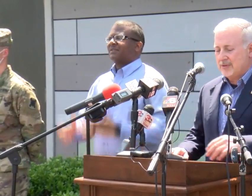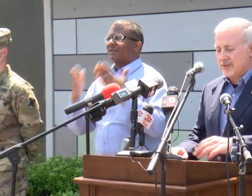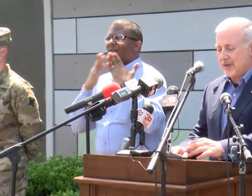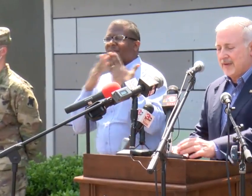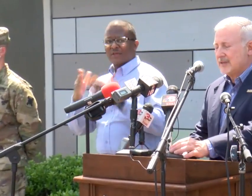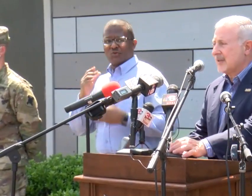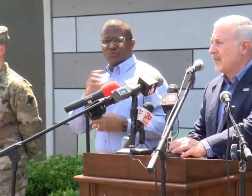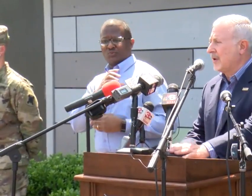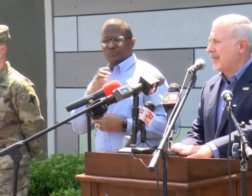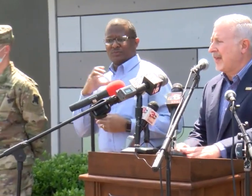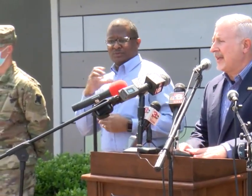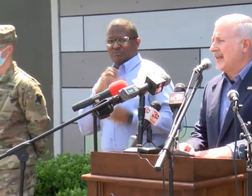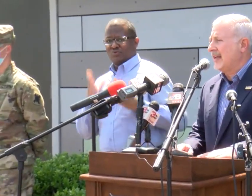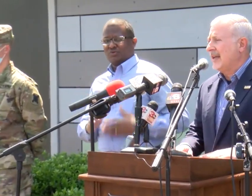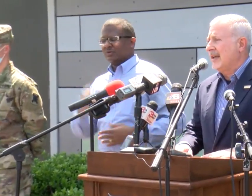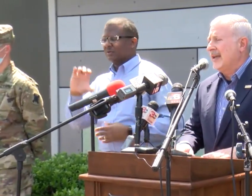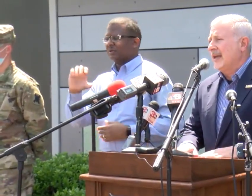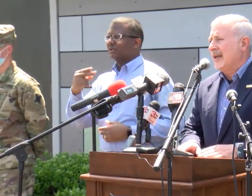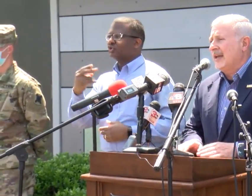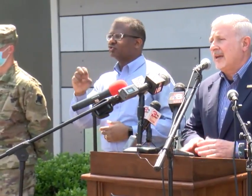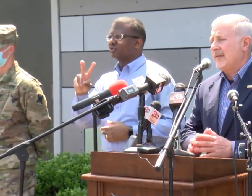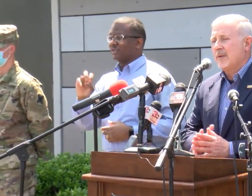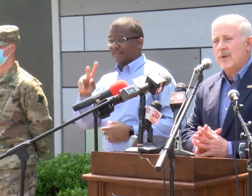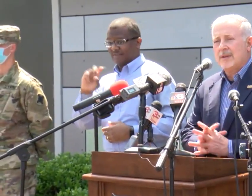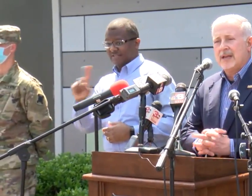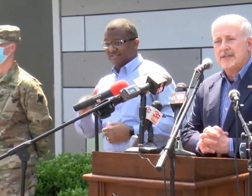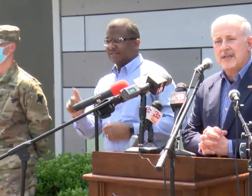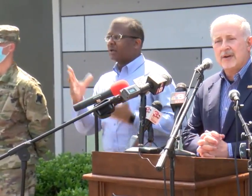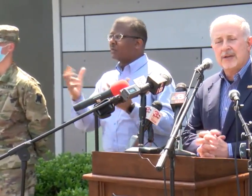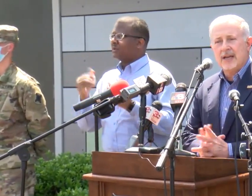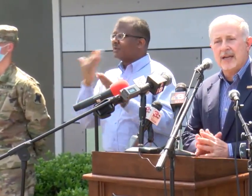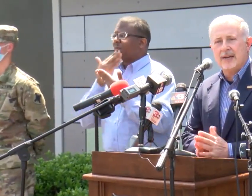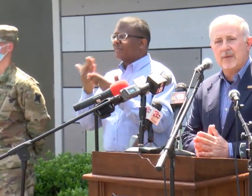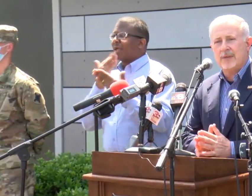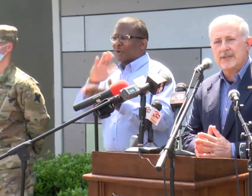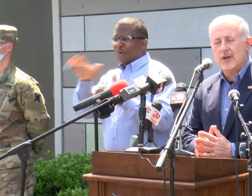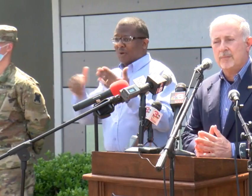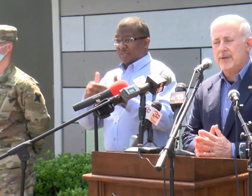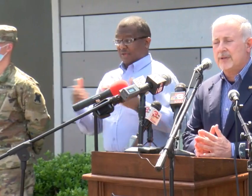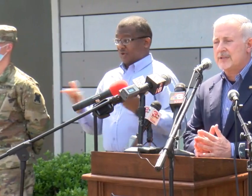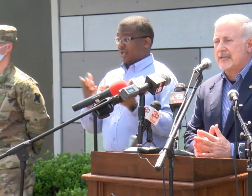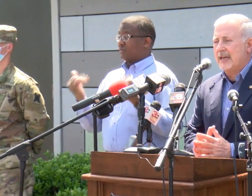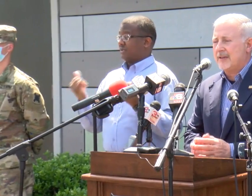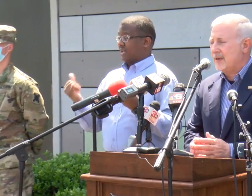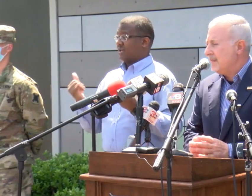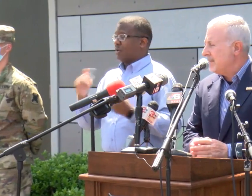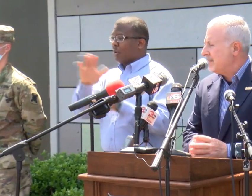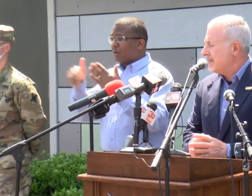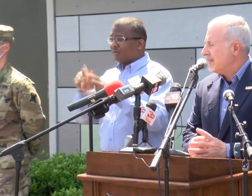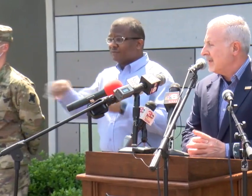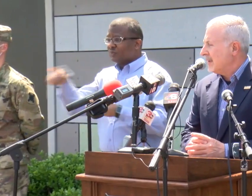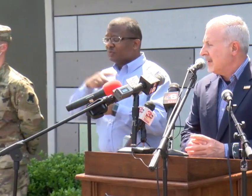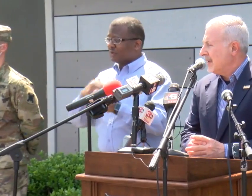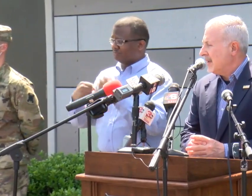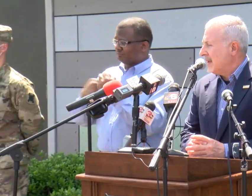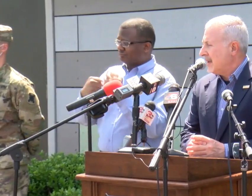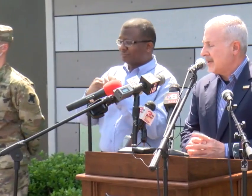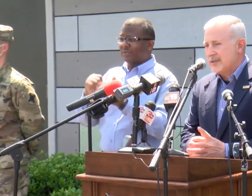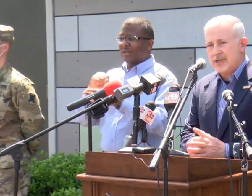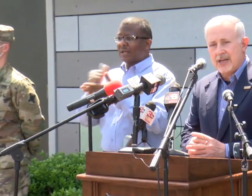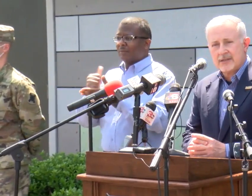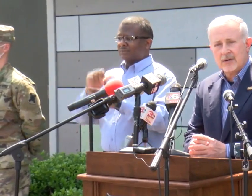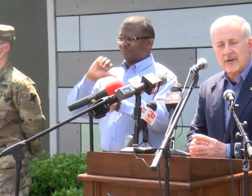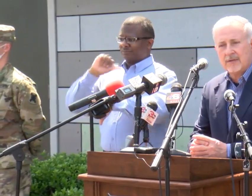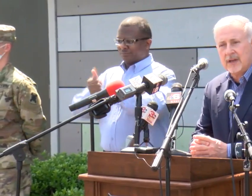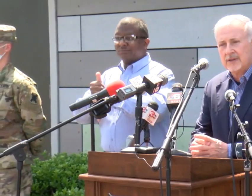Thank you, Commissioner Chavez. I want to thank everyone that's here today and everyone that's helped put this together.